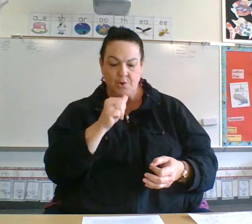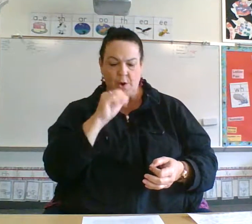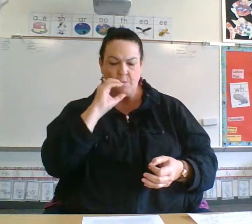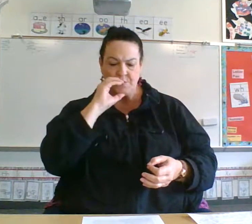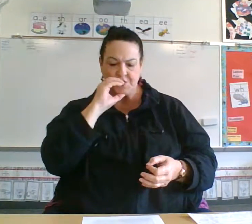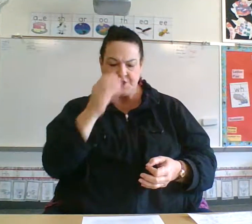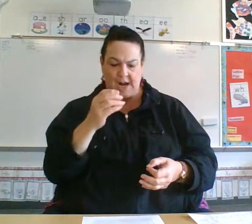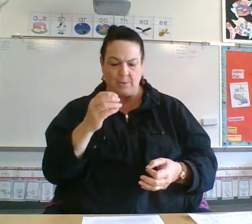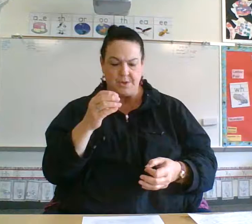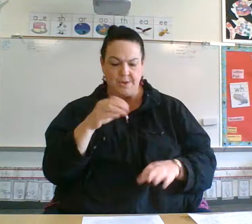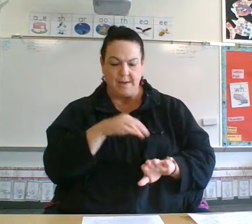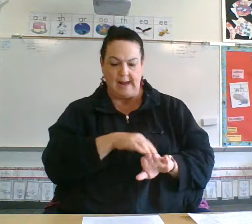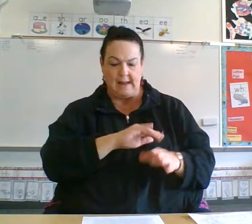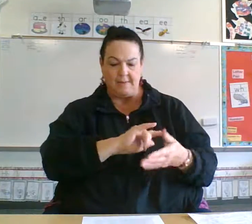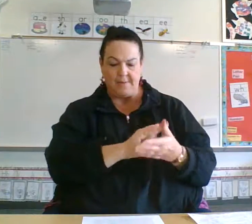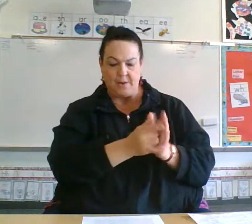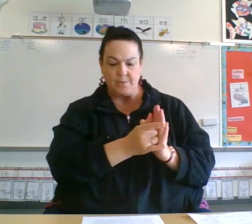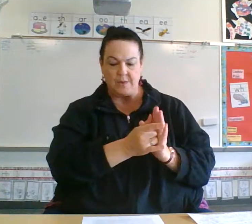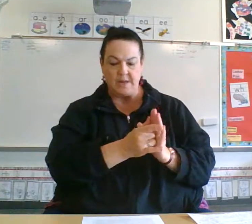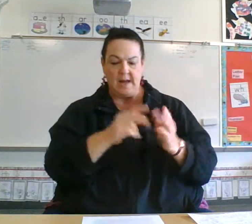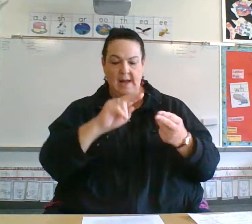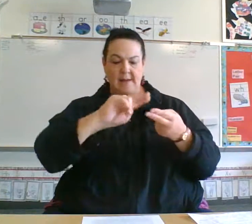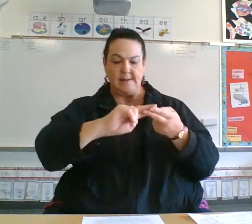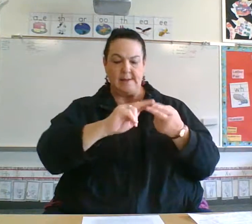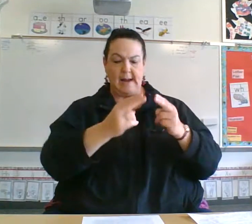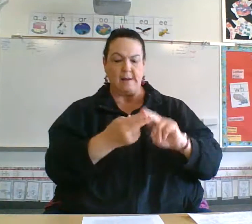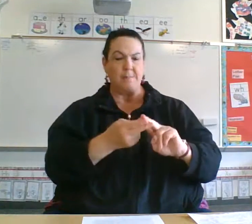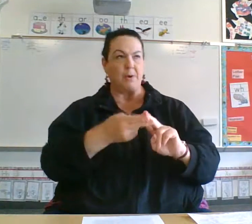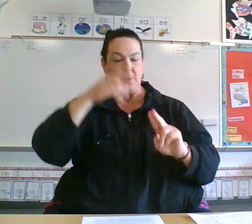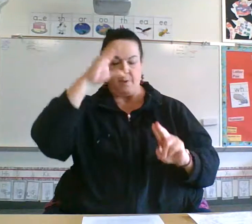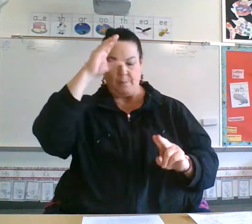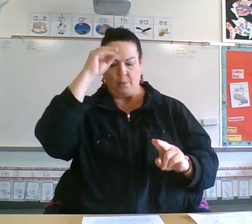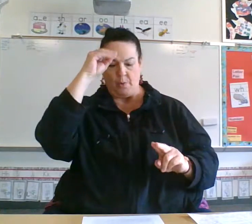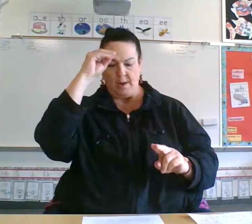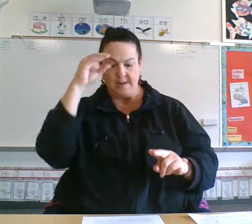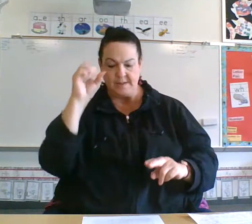Don't shout at those neighbor boys.